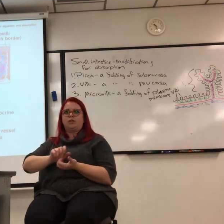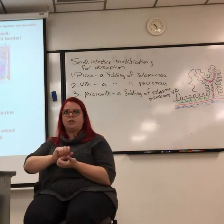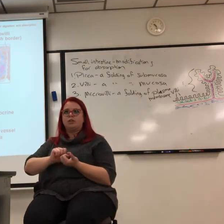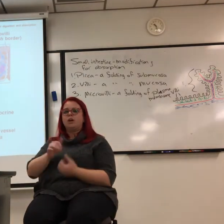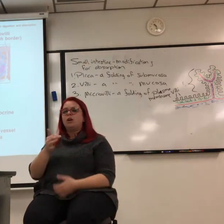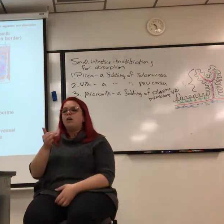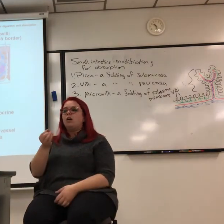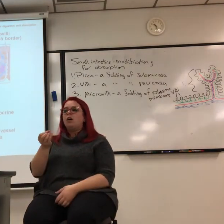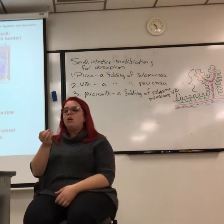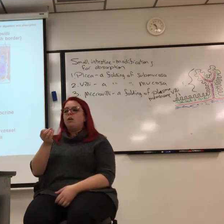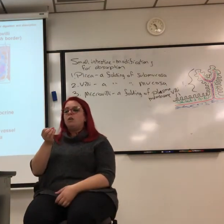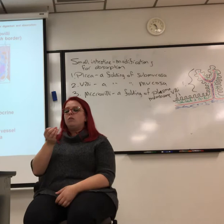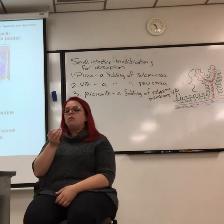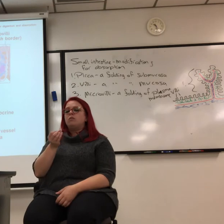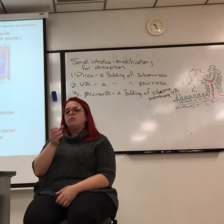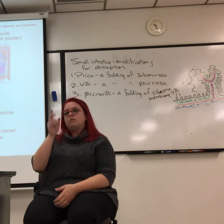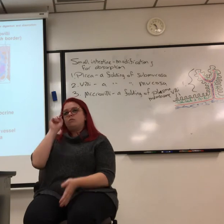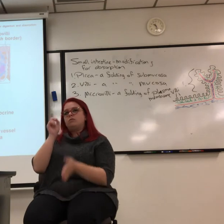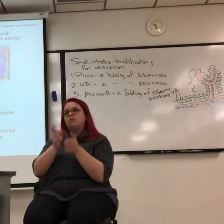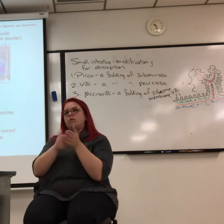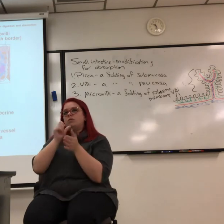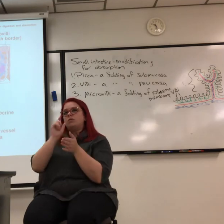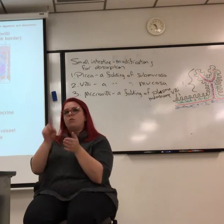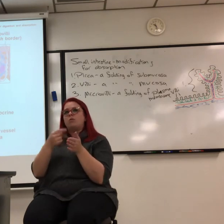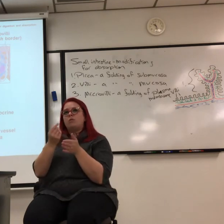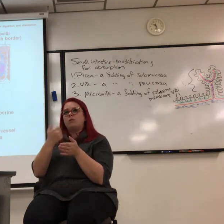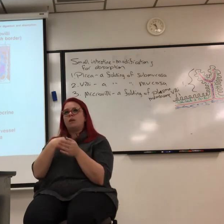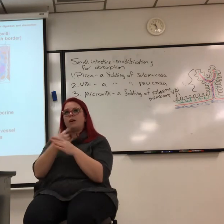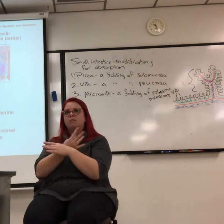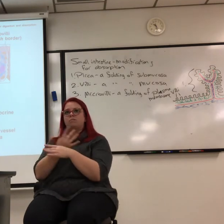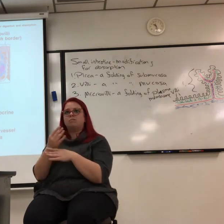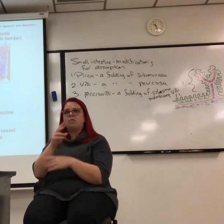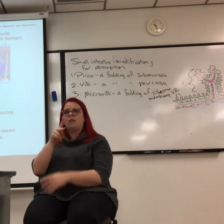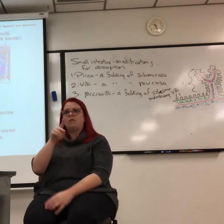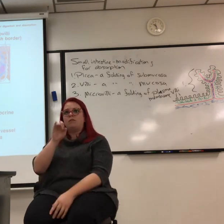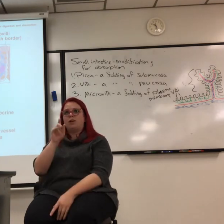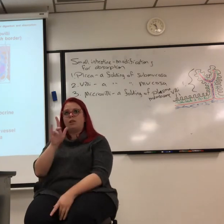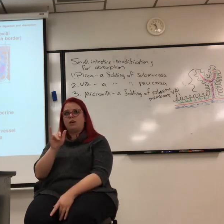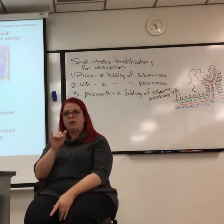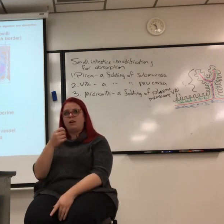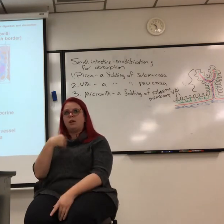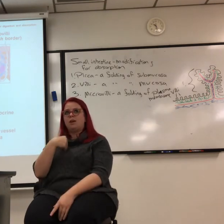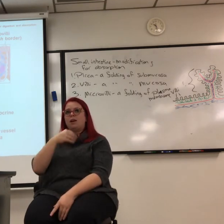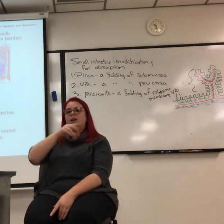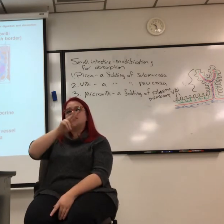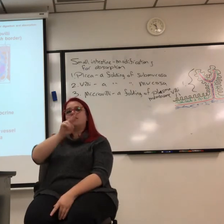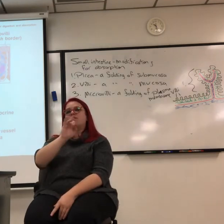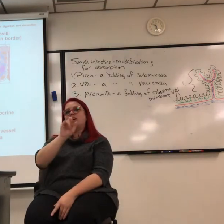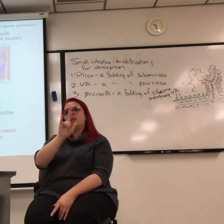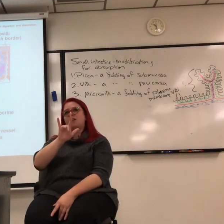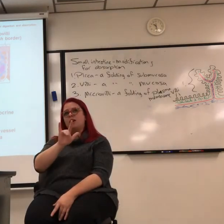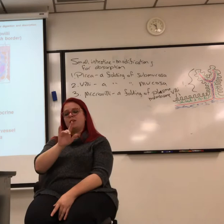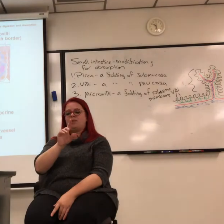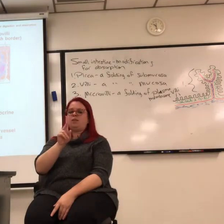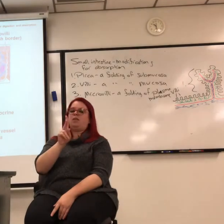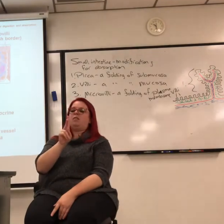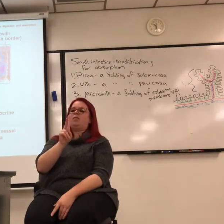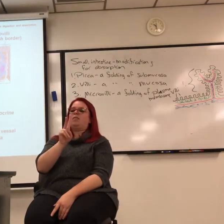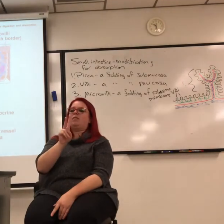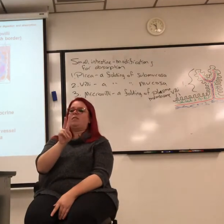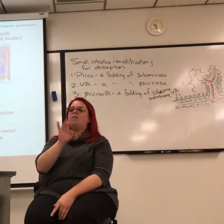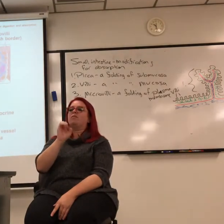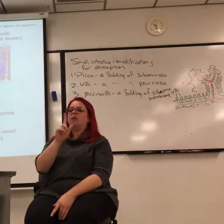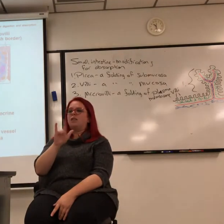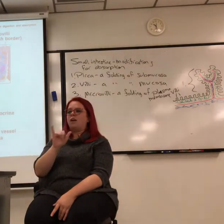Notice that you don't only have villi. It goes villi, crypt, villi, crypt. There's a crypt,